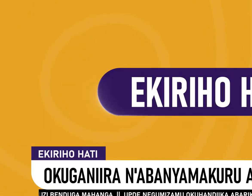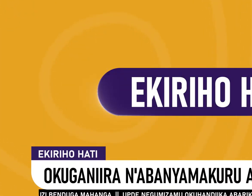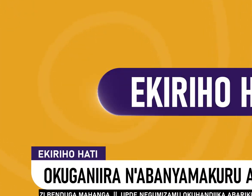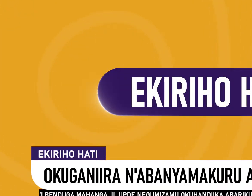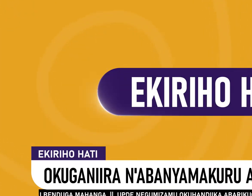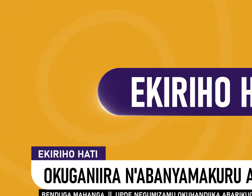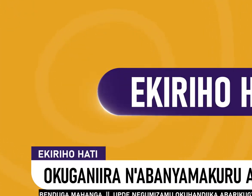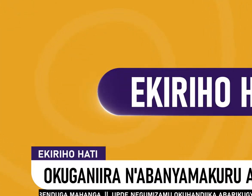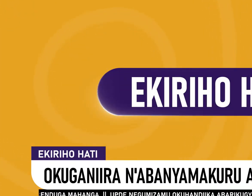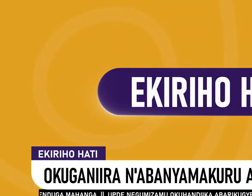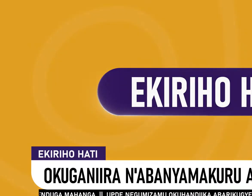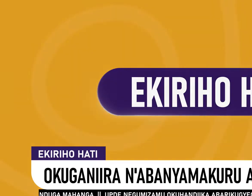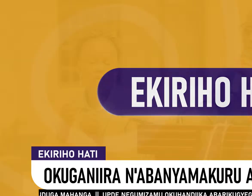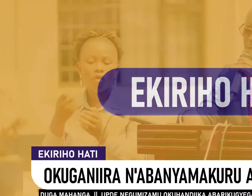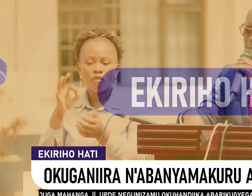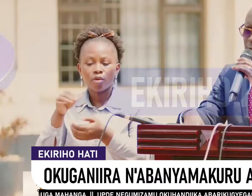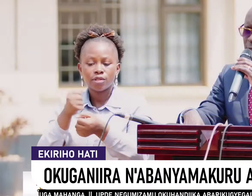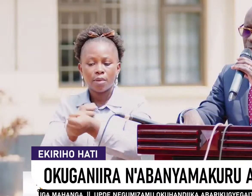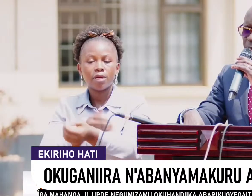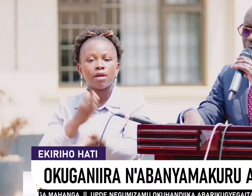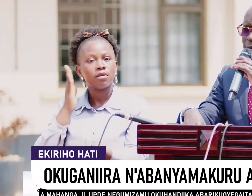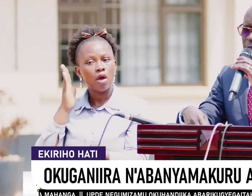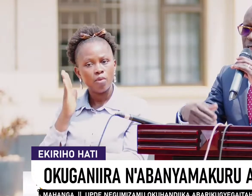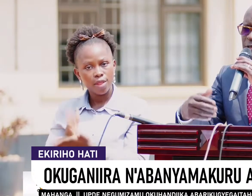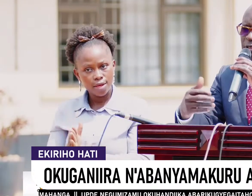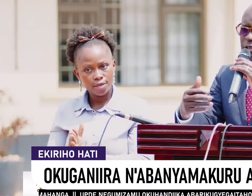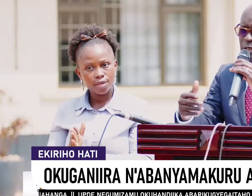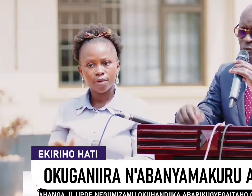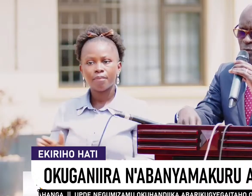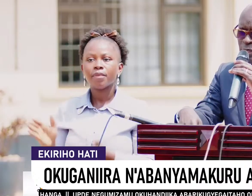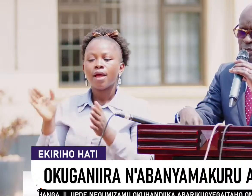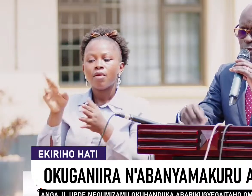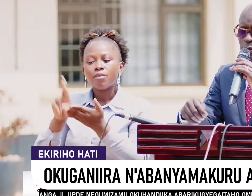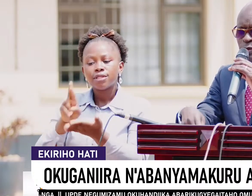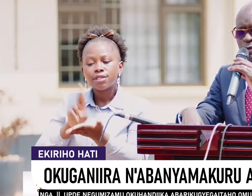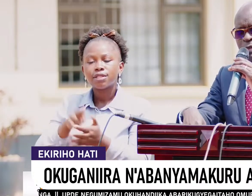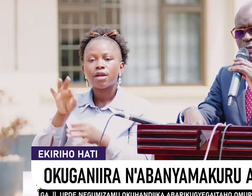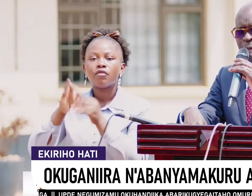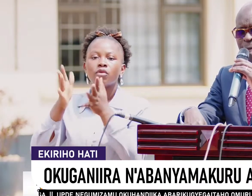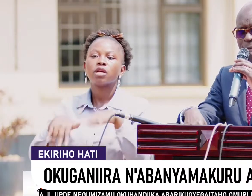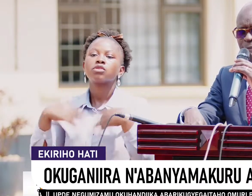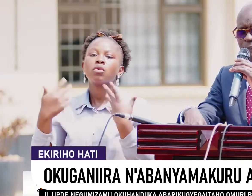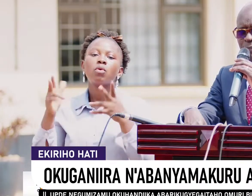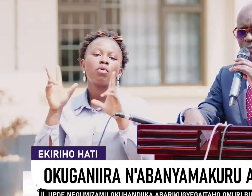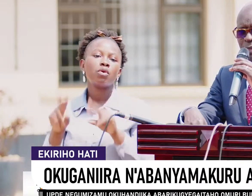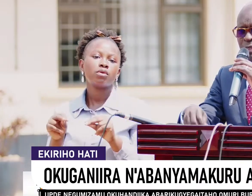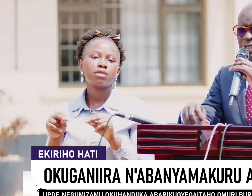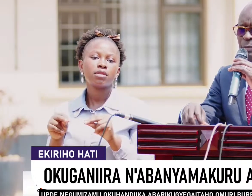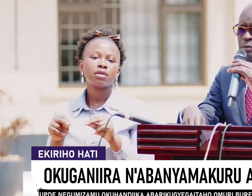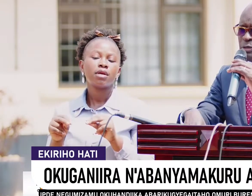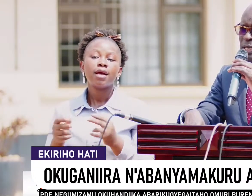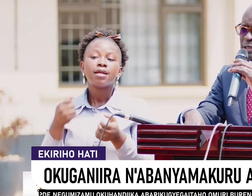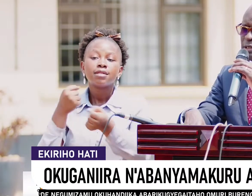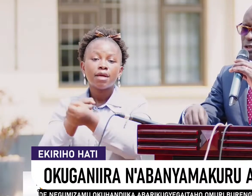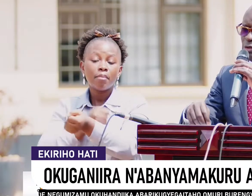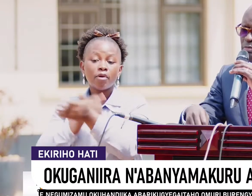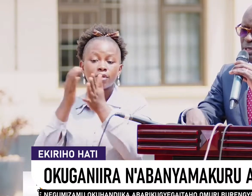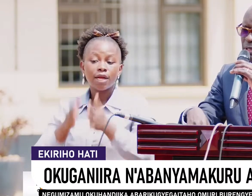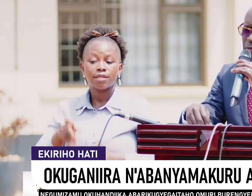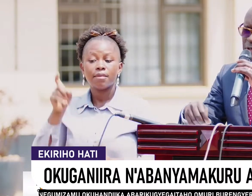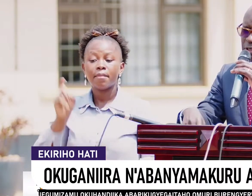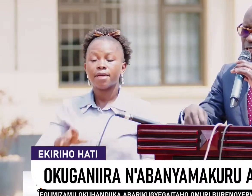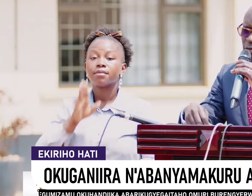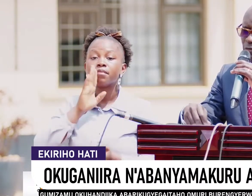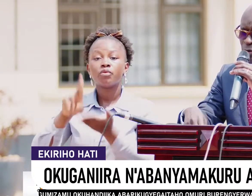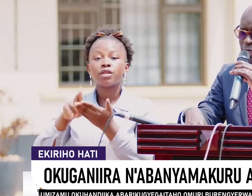your support are authentic, are they registered voters or not. The supporters should